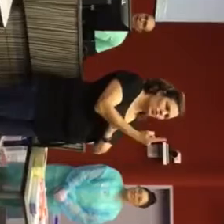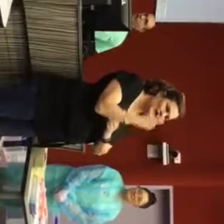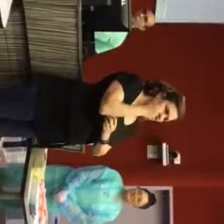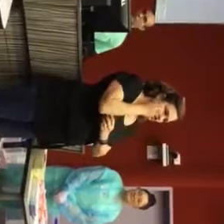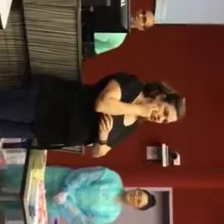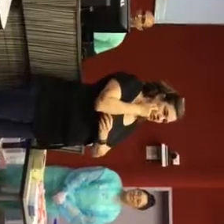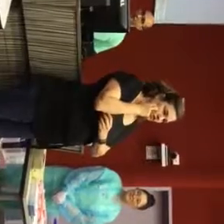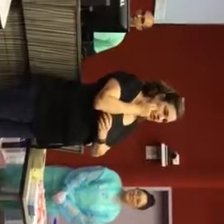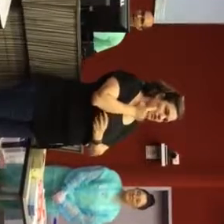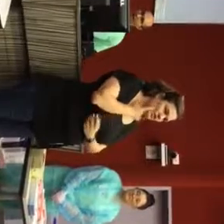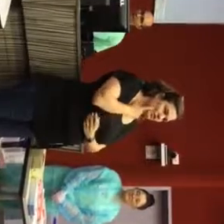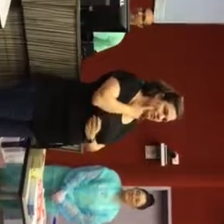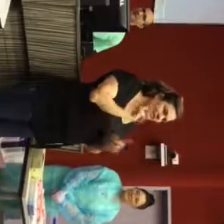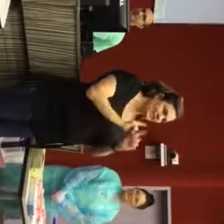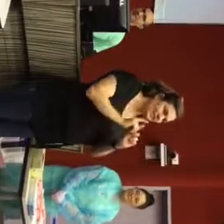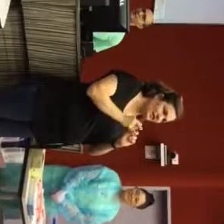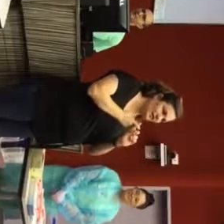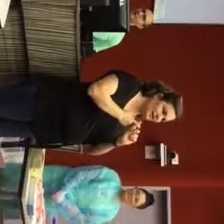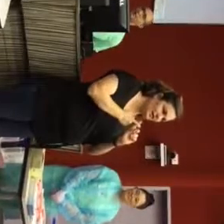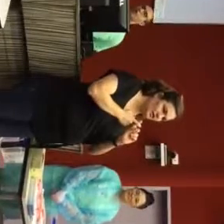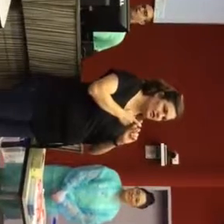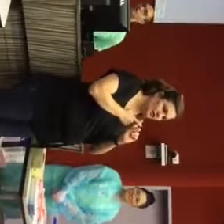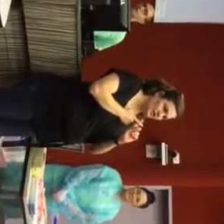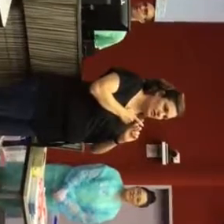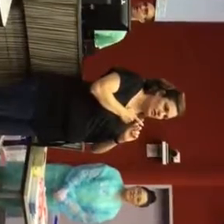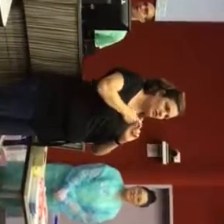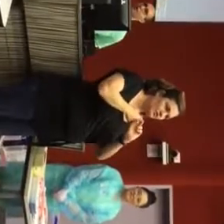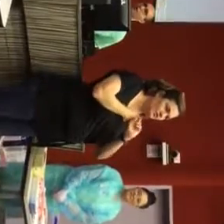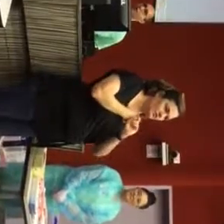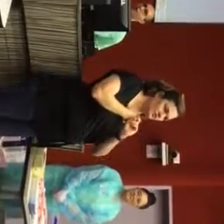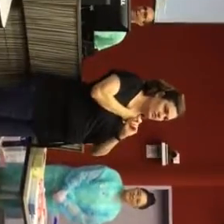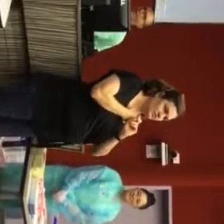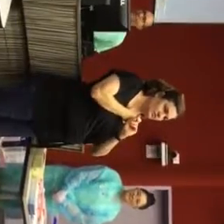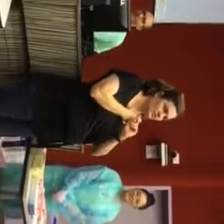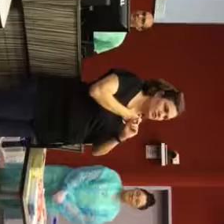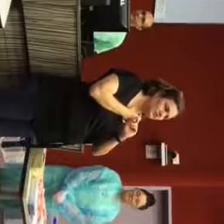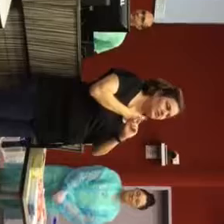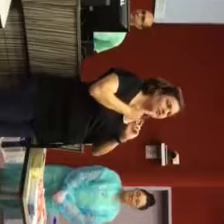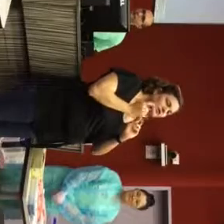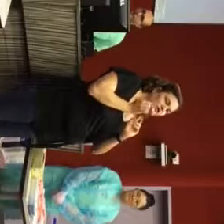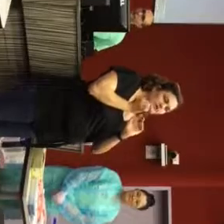it off externally to a lab, the turnaround time is a lot more rapid.